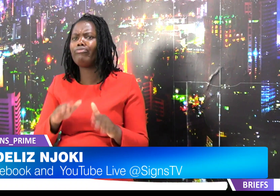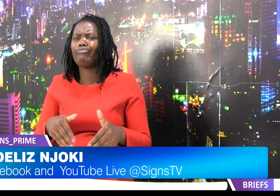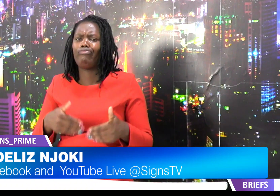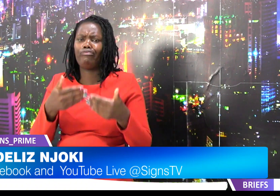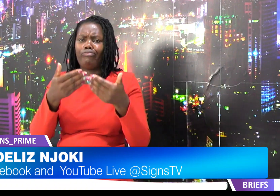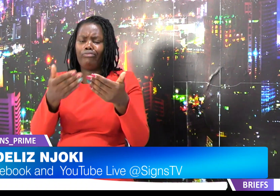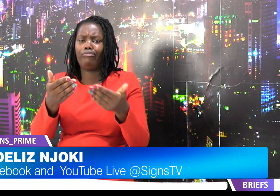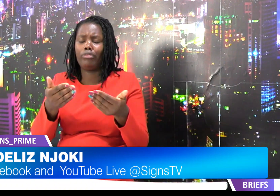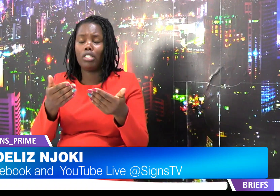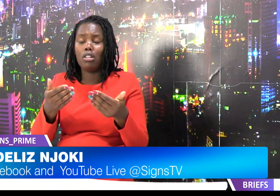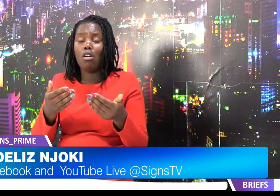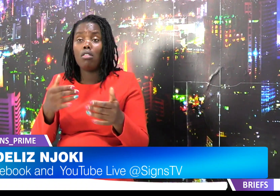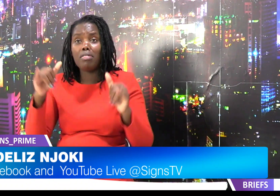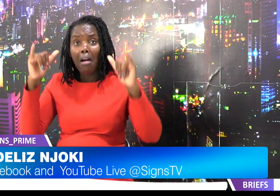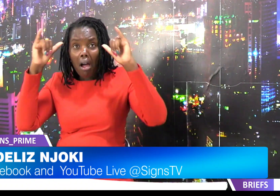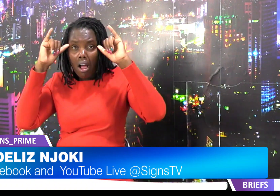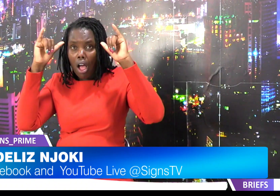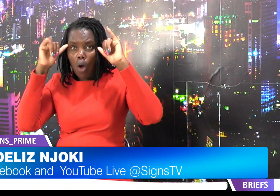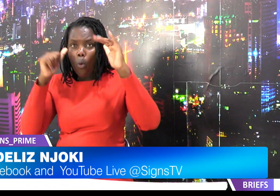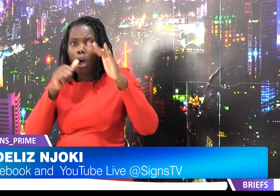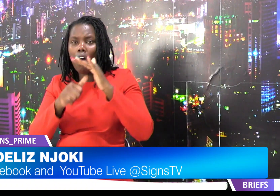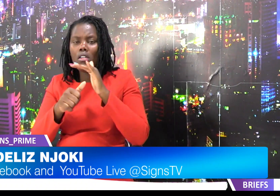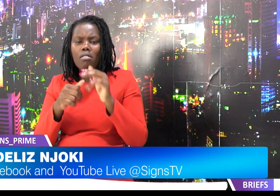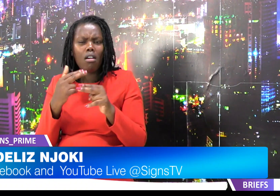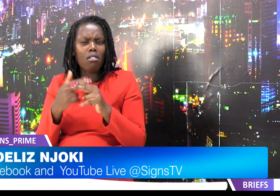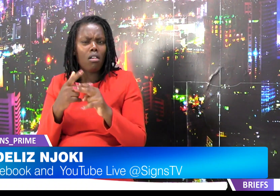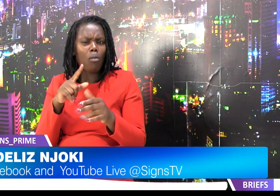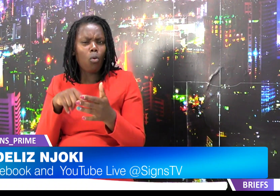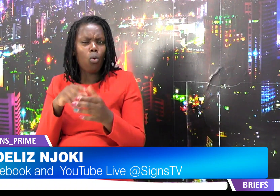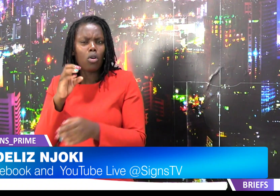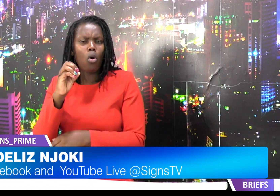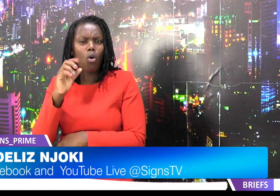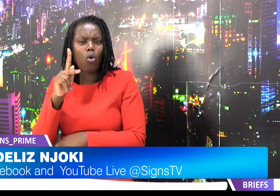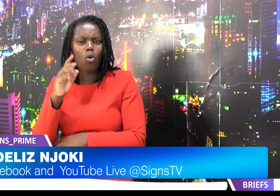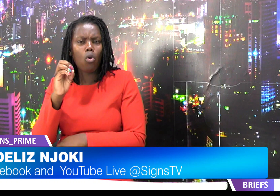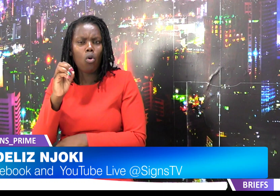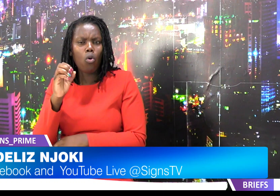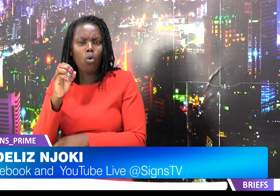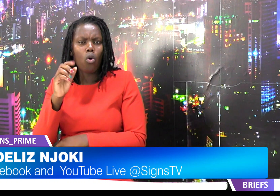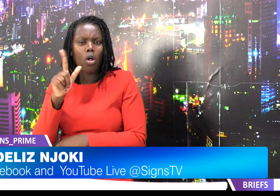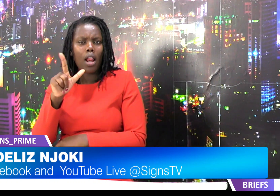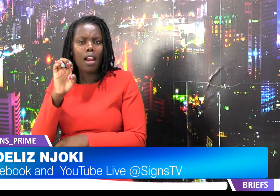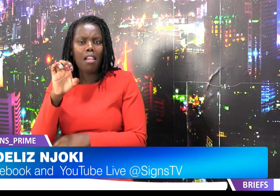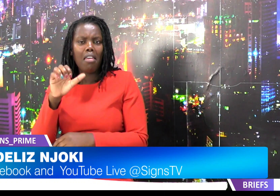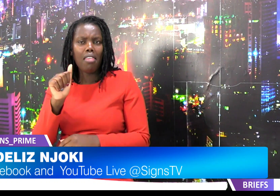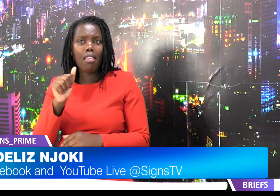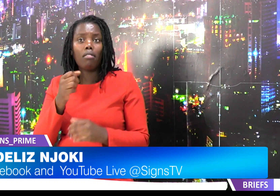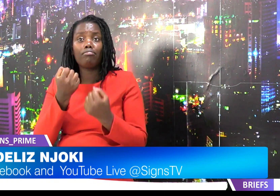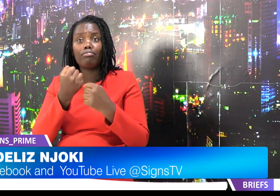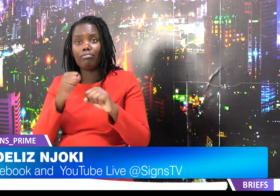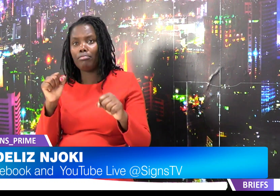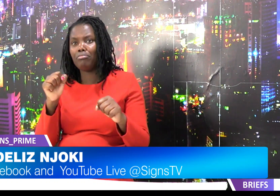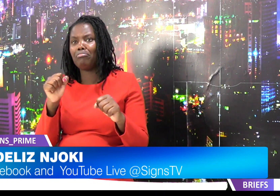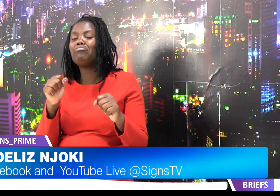This is after the police intervened while she was donating a cow under her Okolea outreach